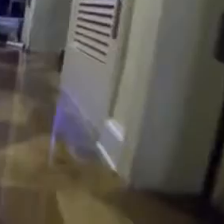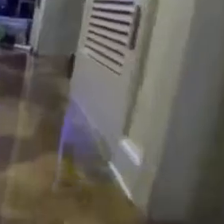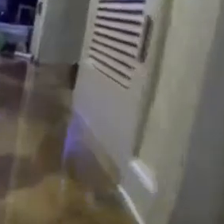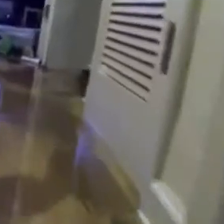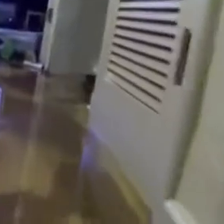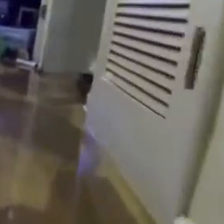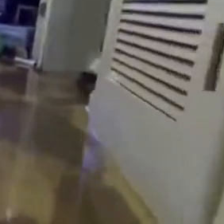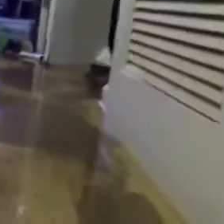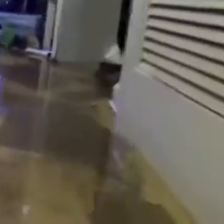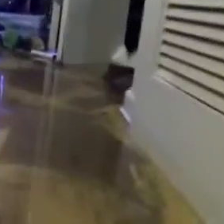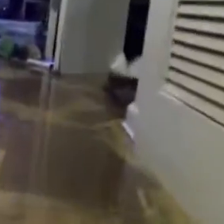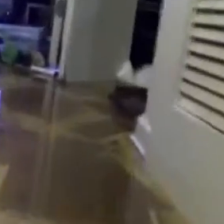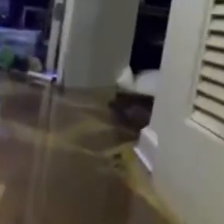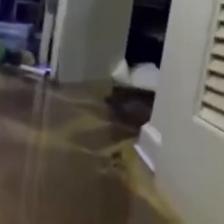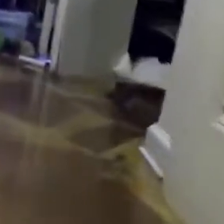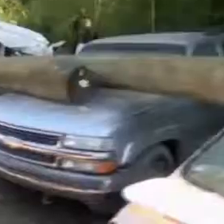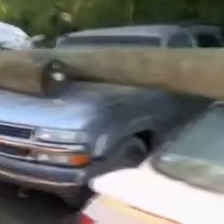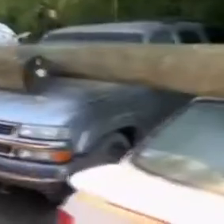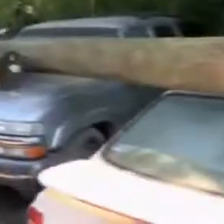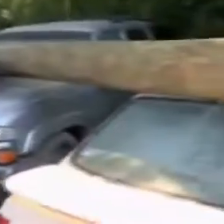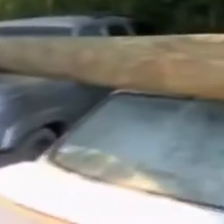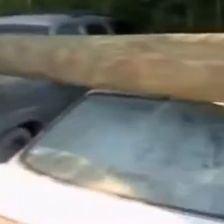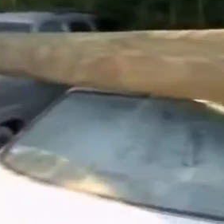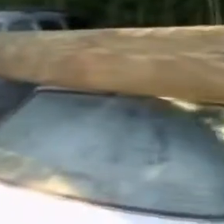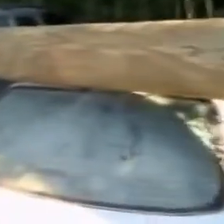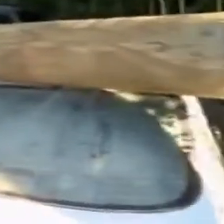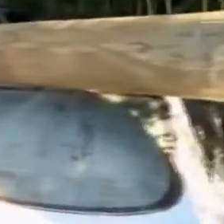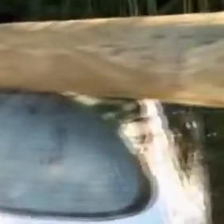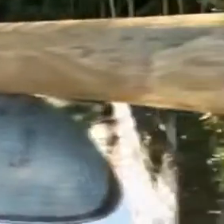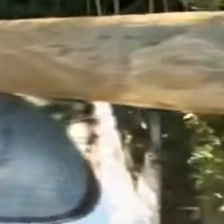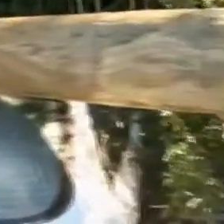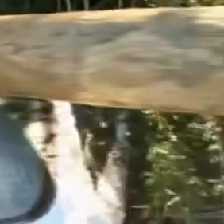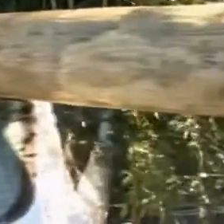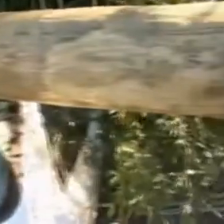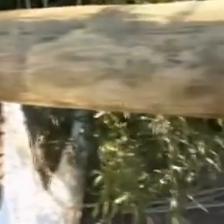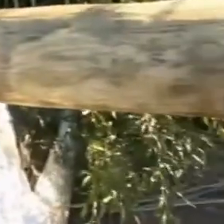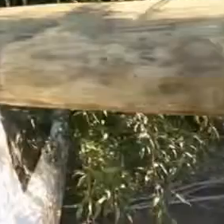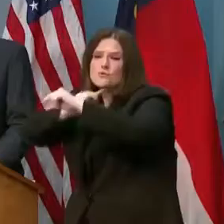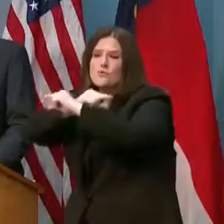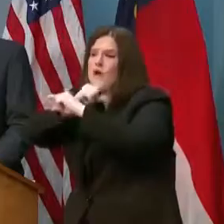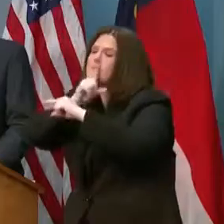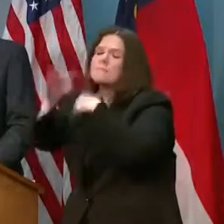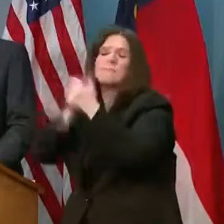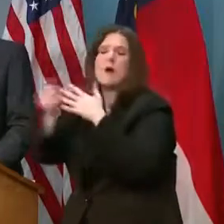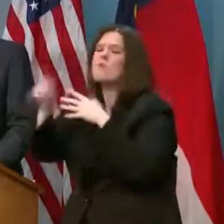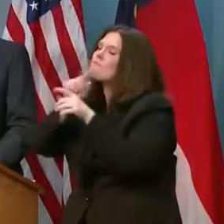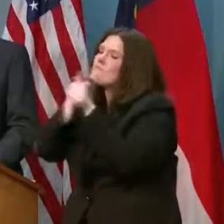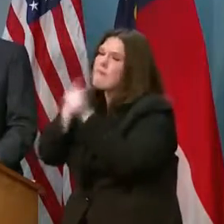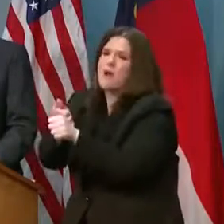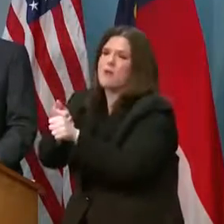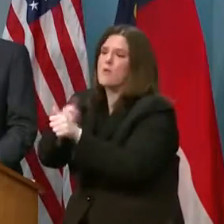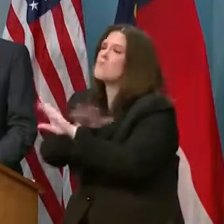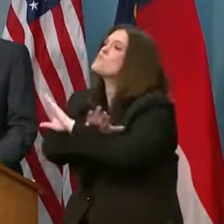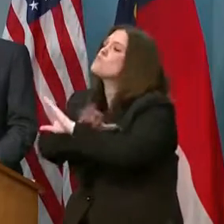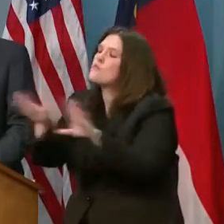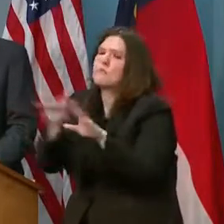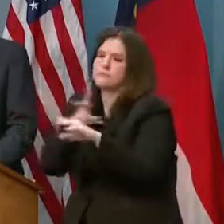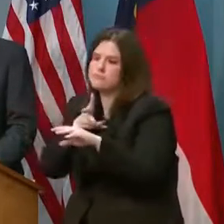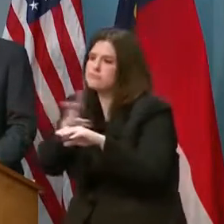levels. 35 people in the state have already died as a result of the storm. Do not go through